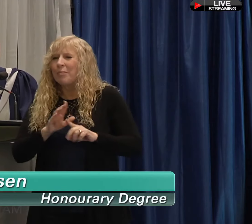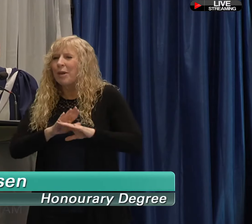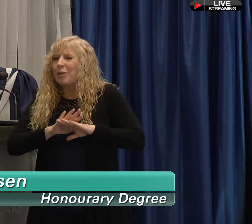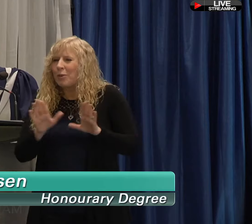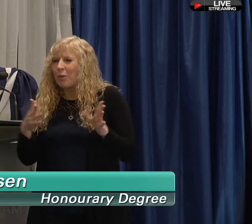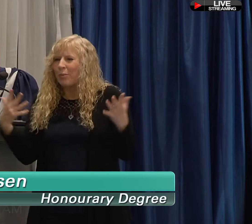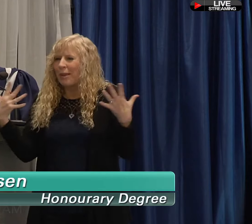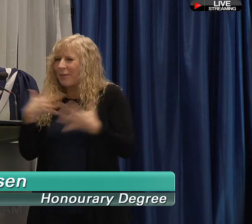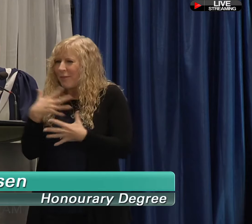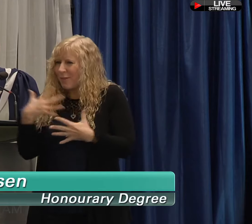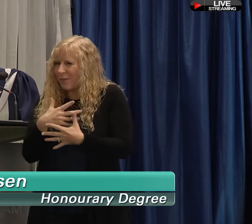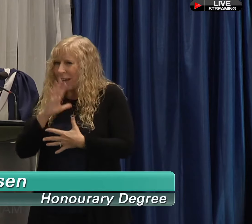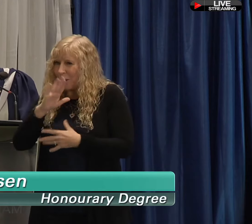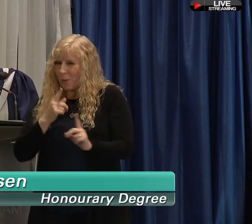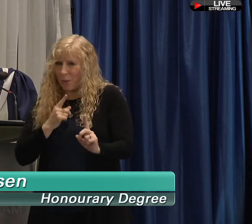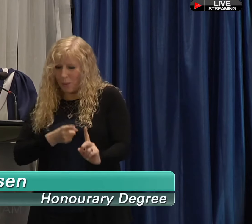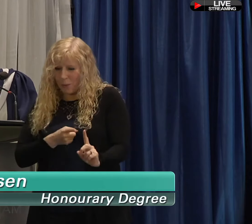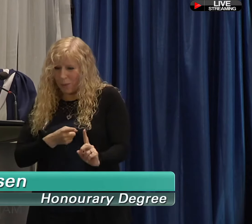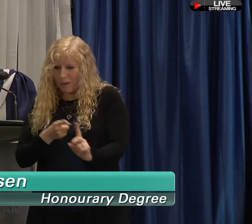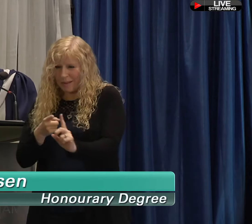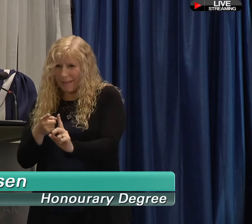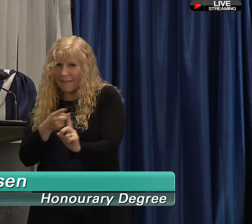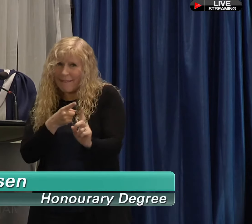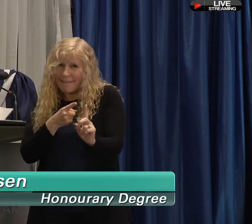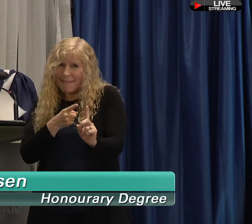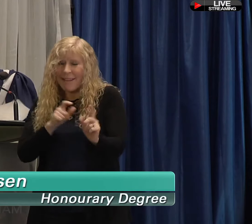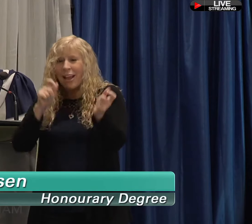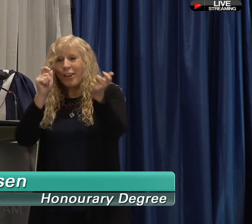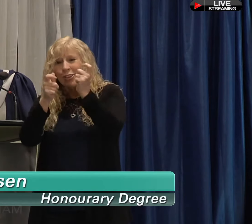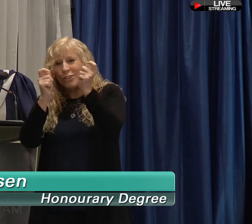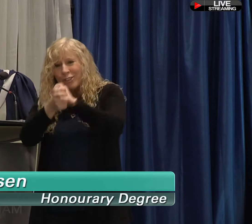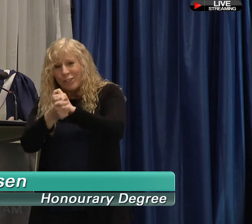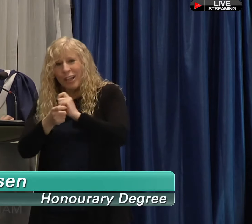to adjust your goals along the way.